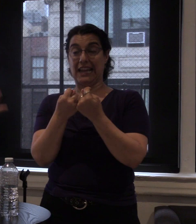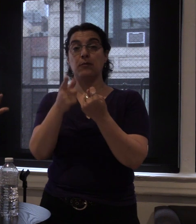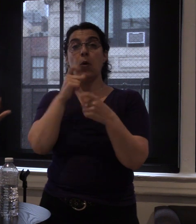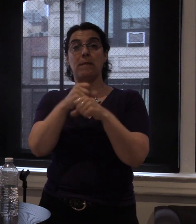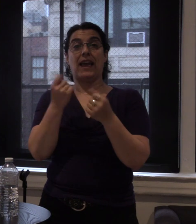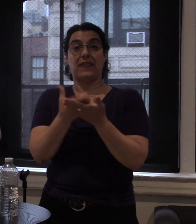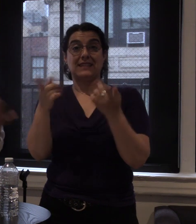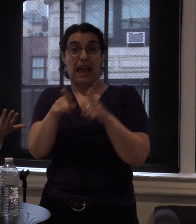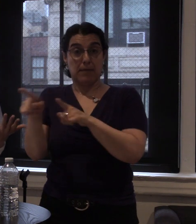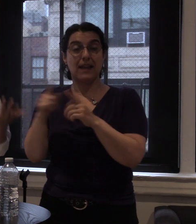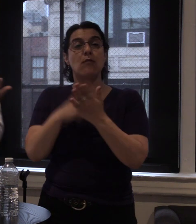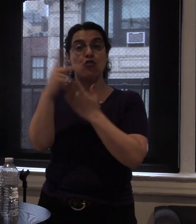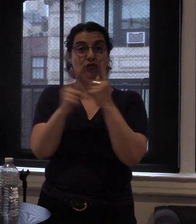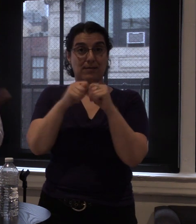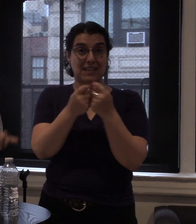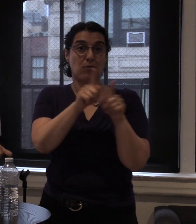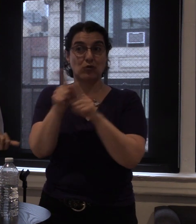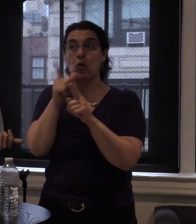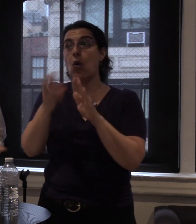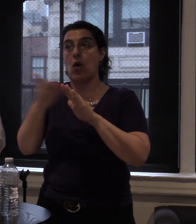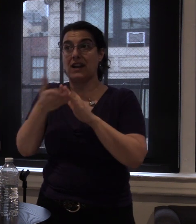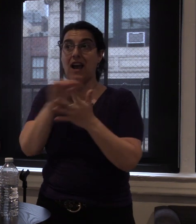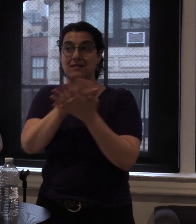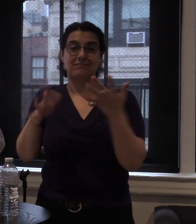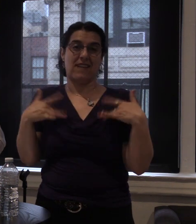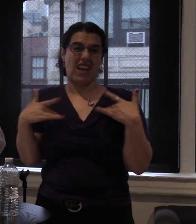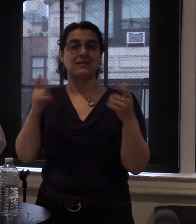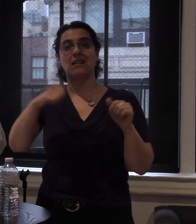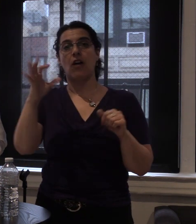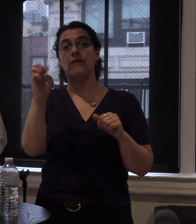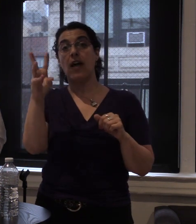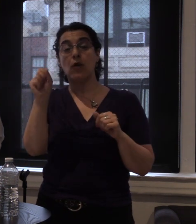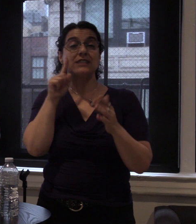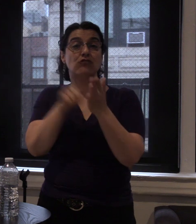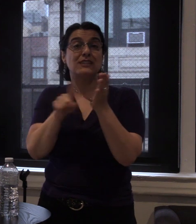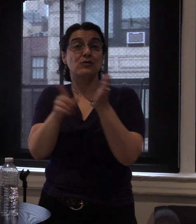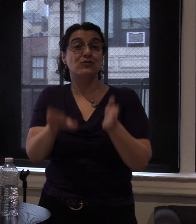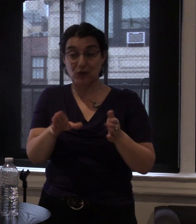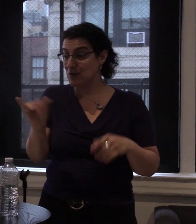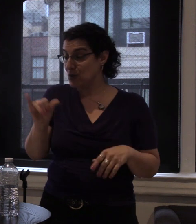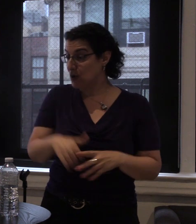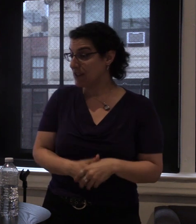make things happen, and programs team organizing events like that, and other fellows and researchers like that.